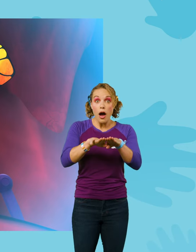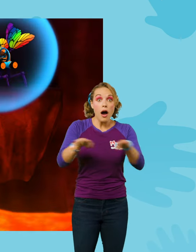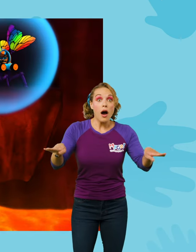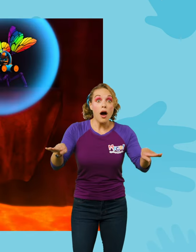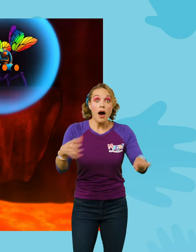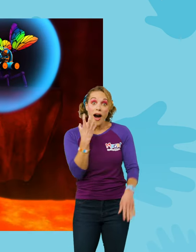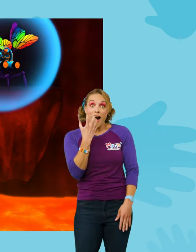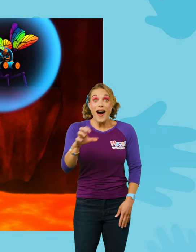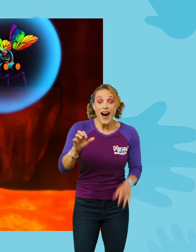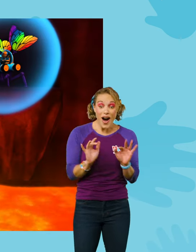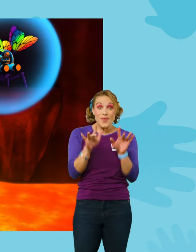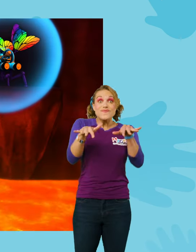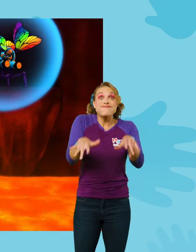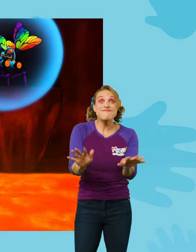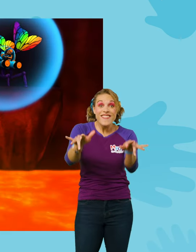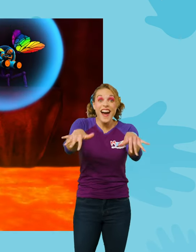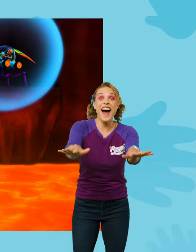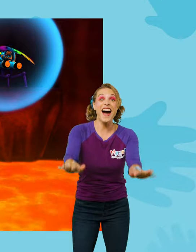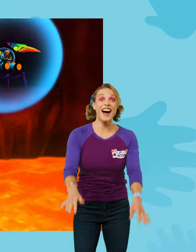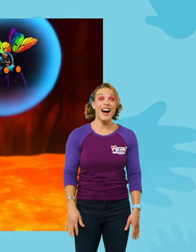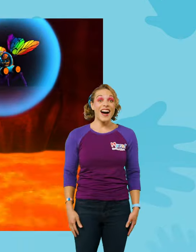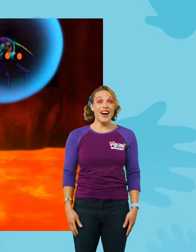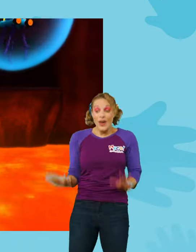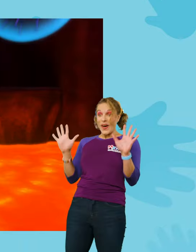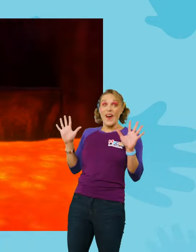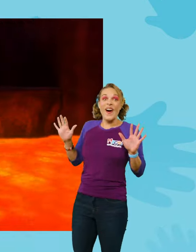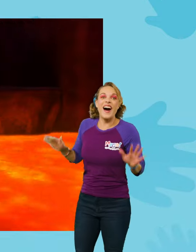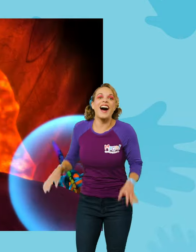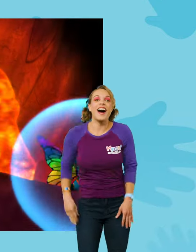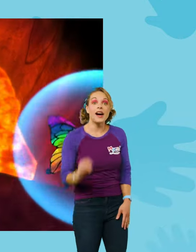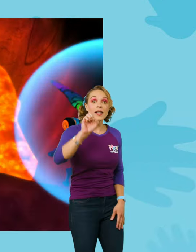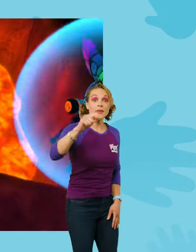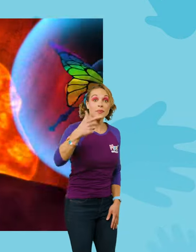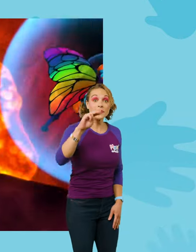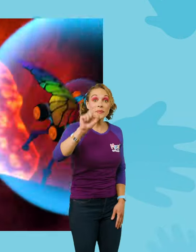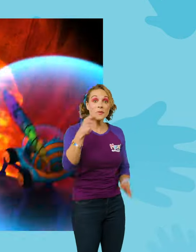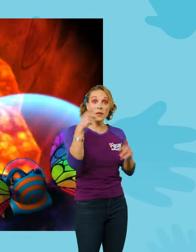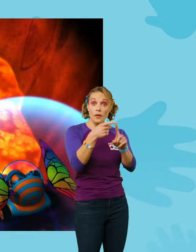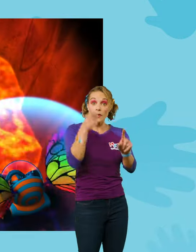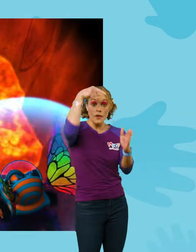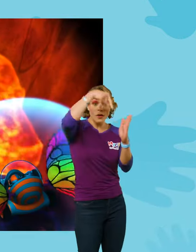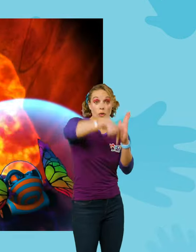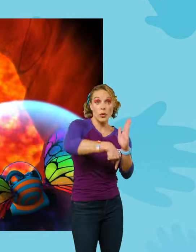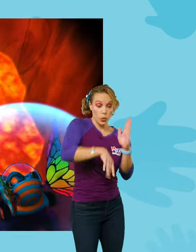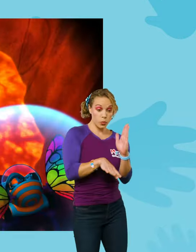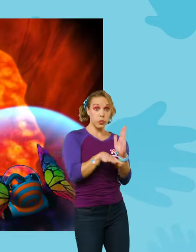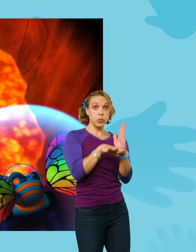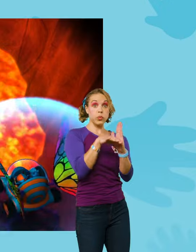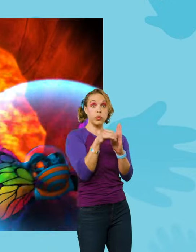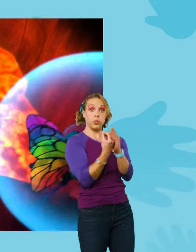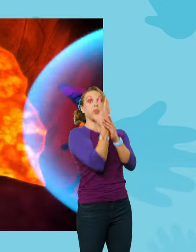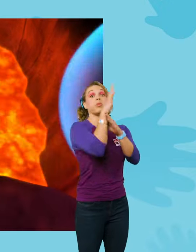games. The floor is lava. Whoa! Magma becomes lava after it erupts out